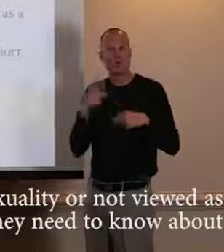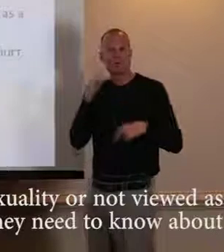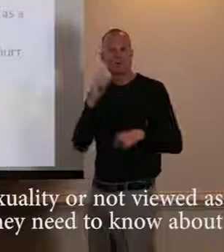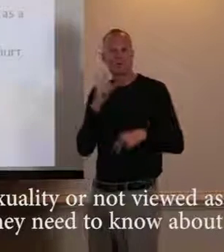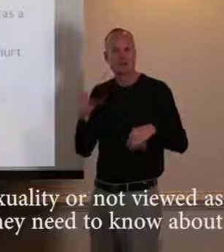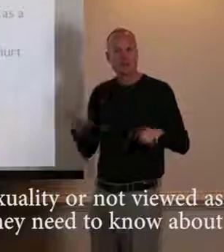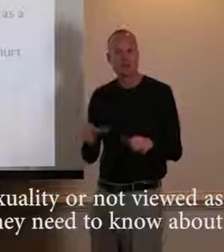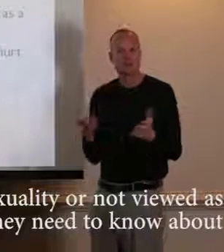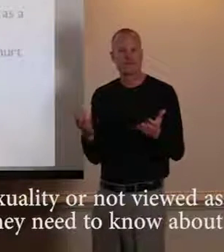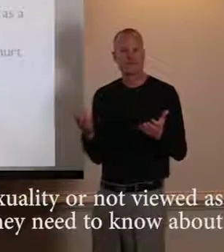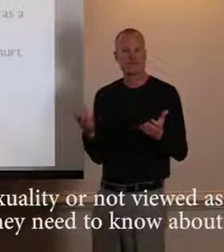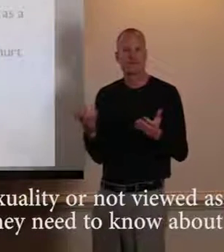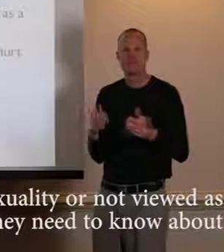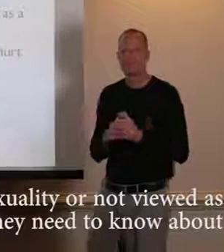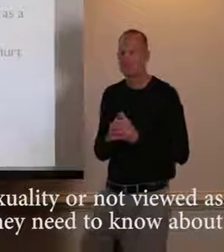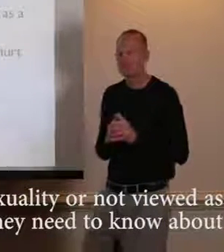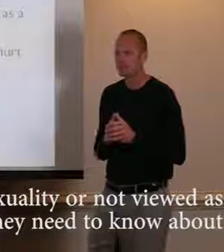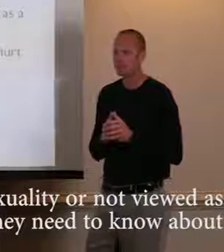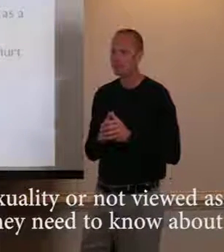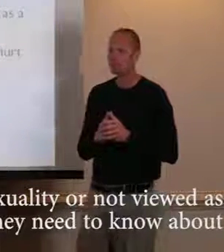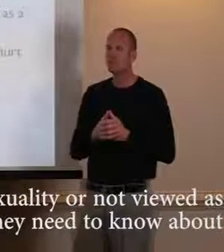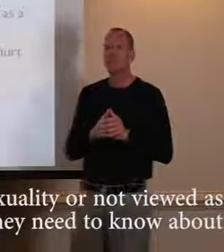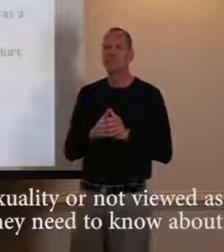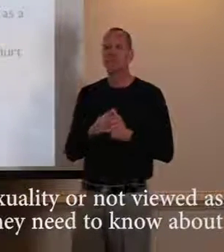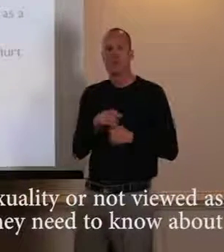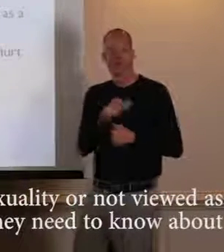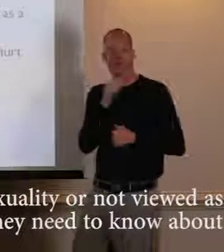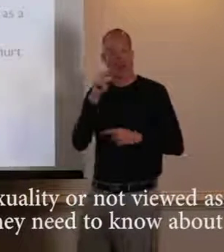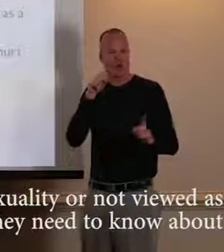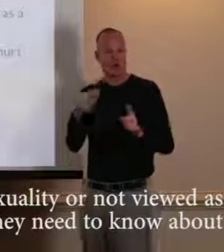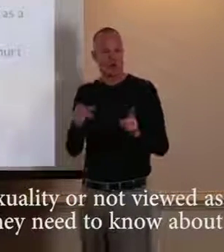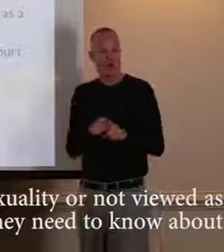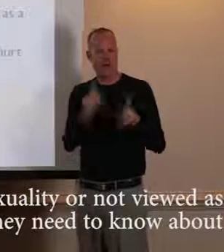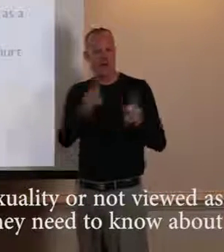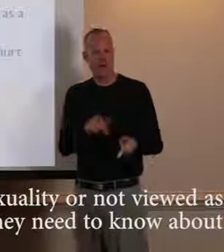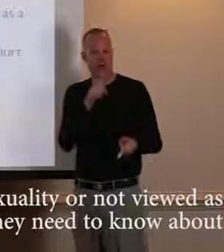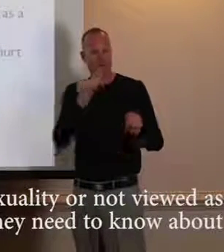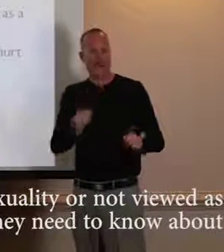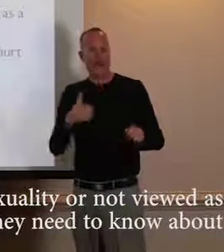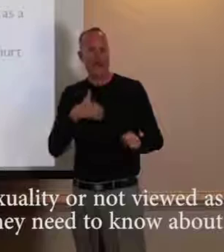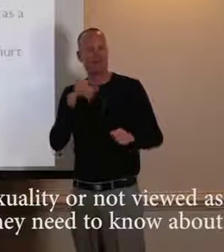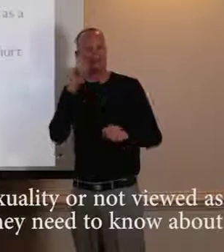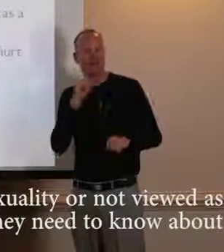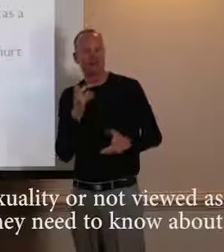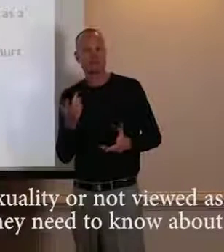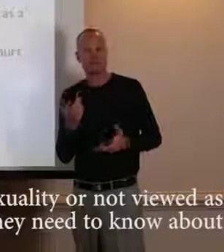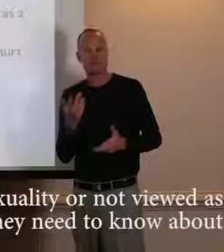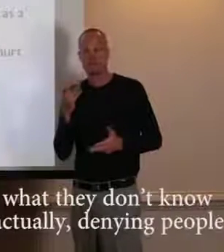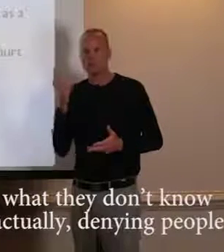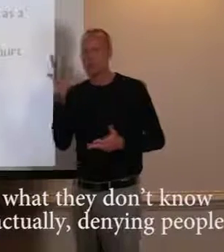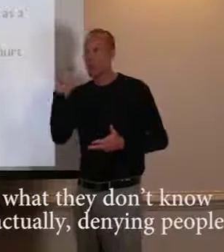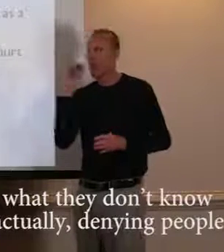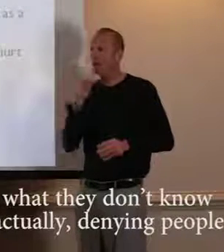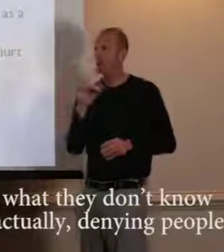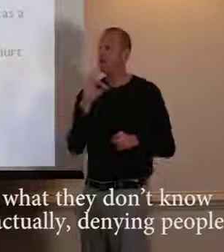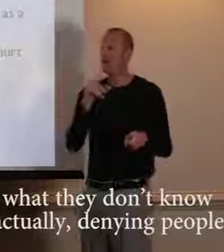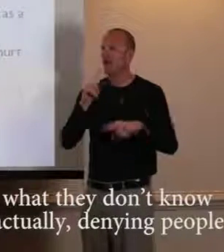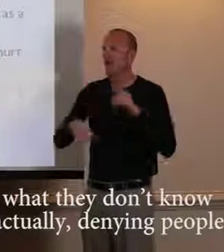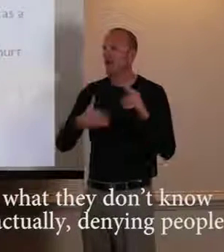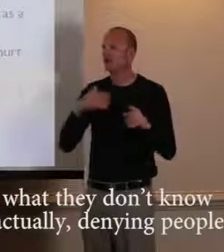denied a sense of sexuality or not viewed as a sexual being. So why would they need to know about this? Or people believe,